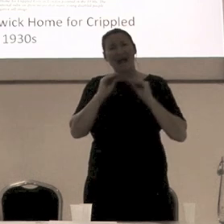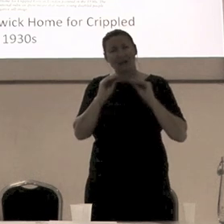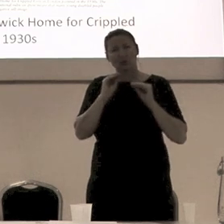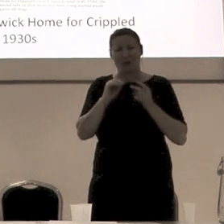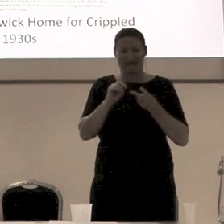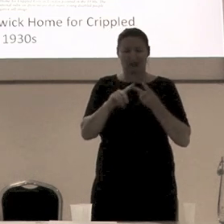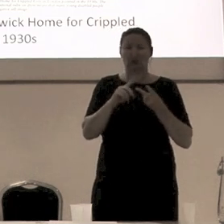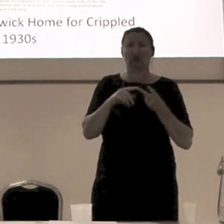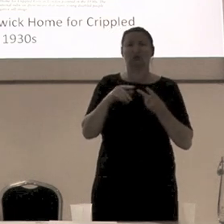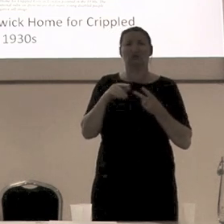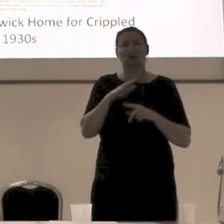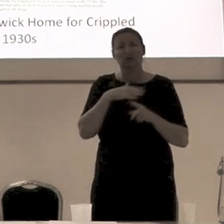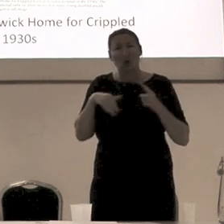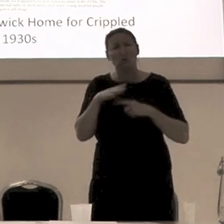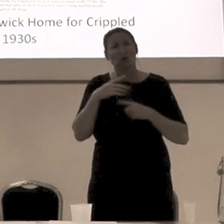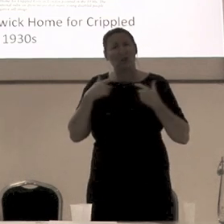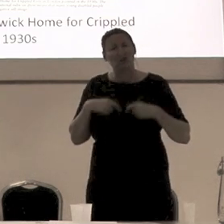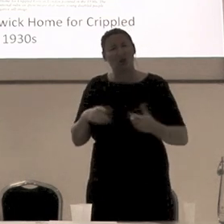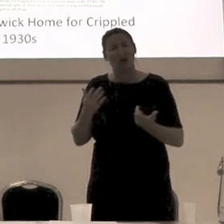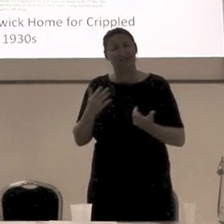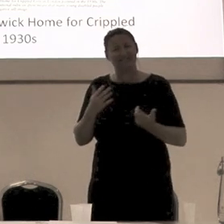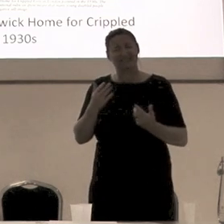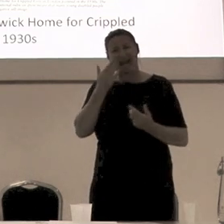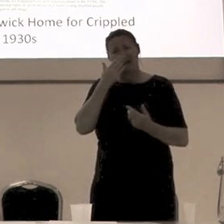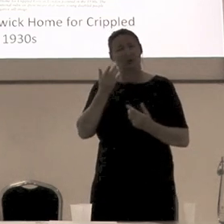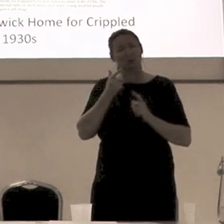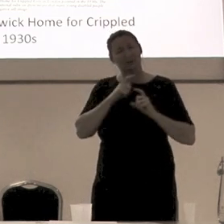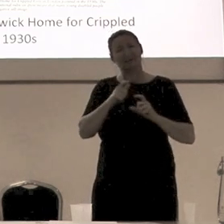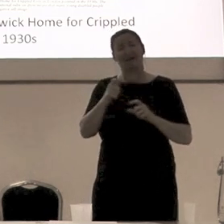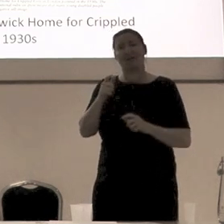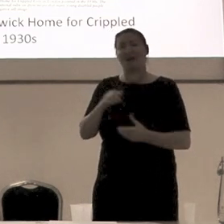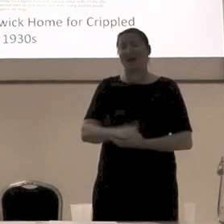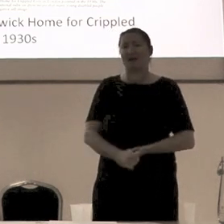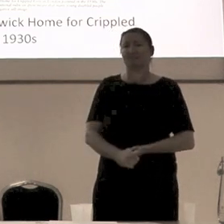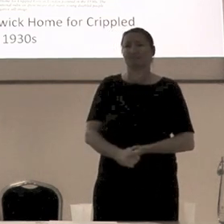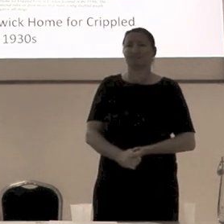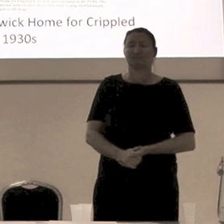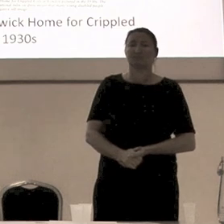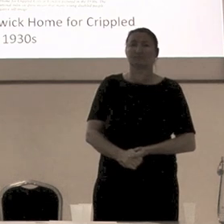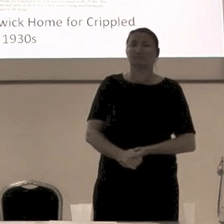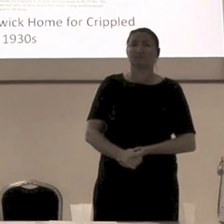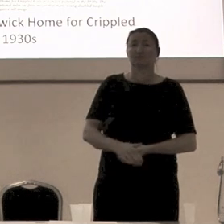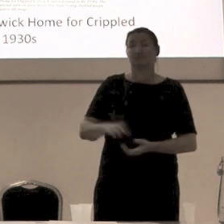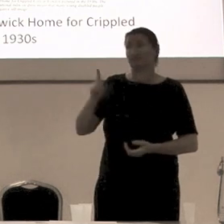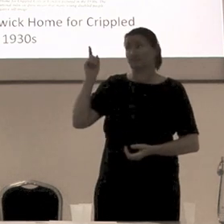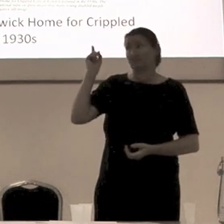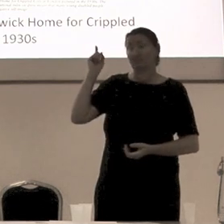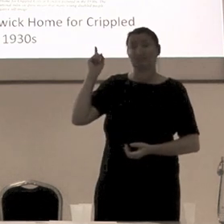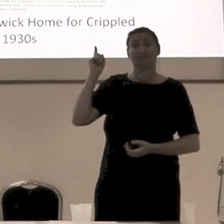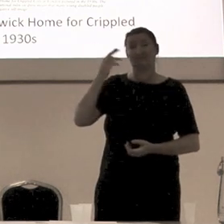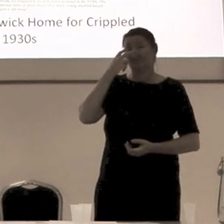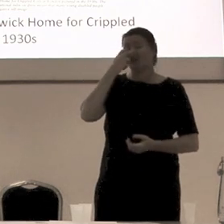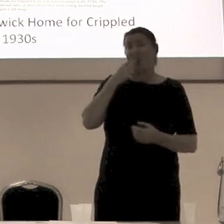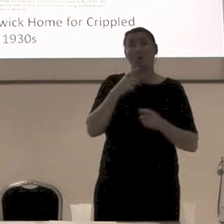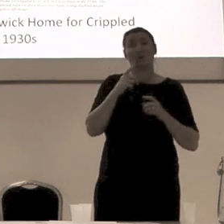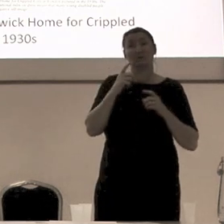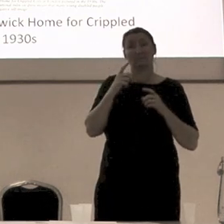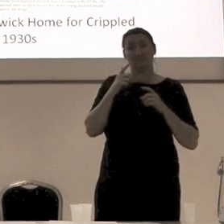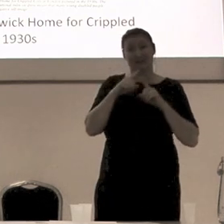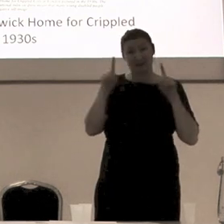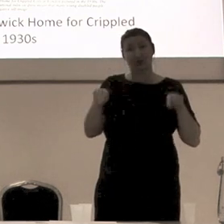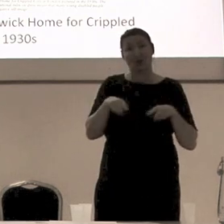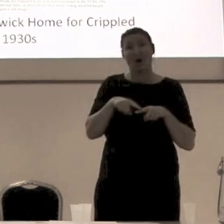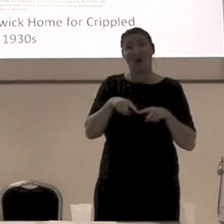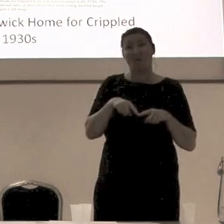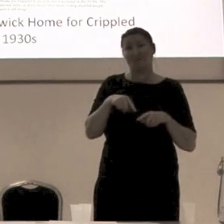services and elsewhere. First picture up there is children working in the mills and factories at the beginning of the